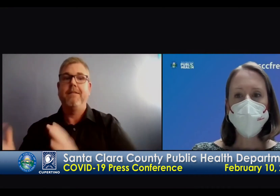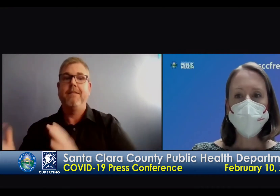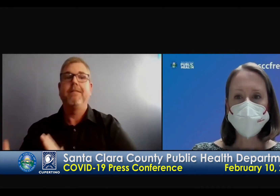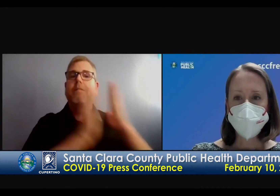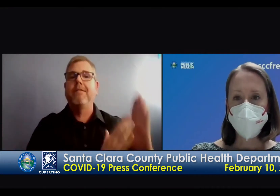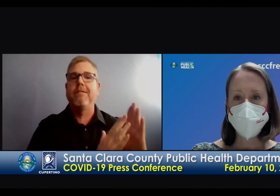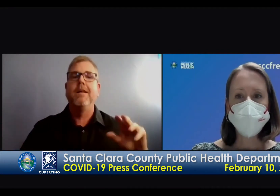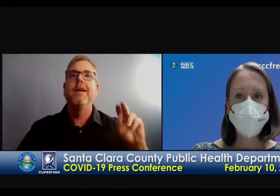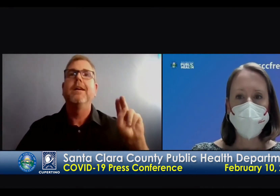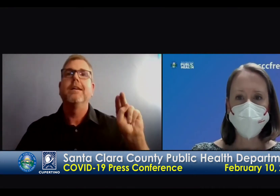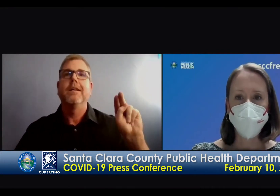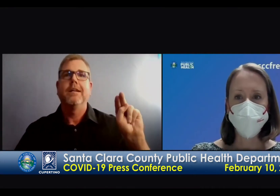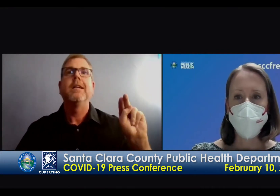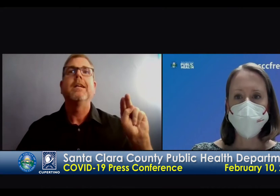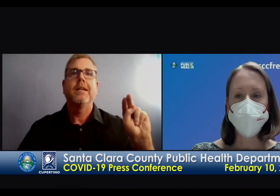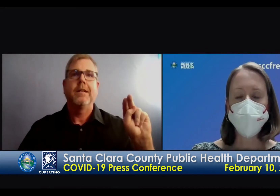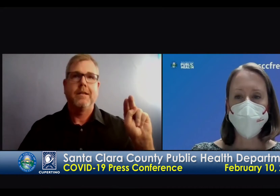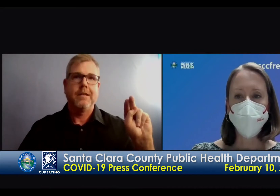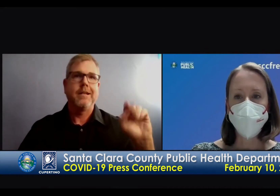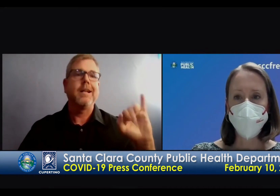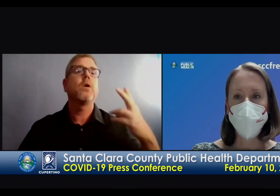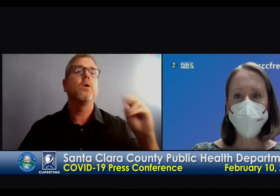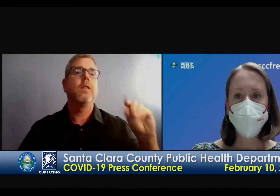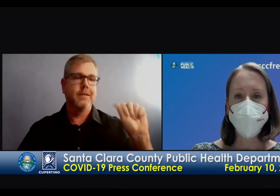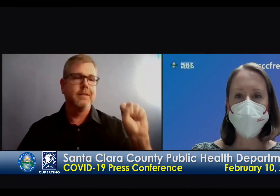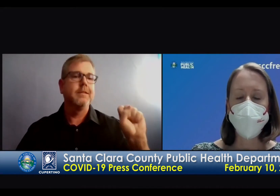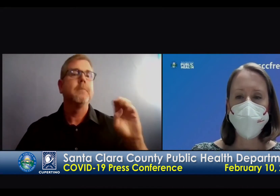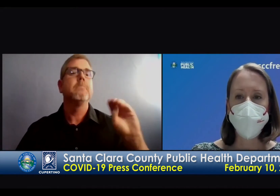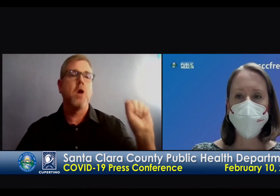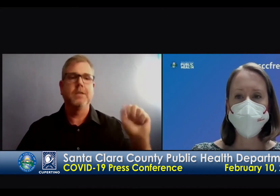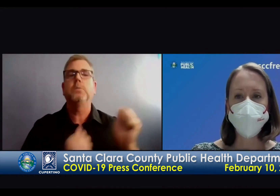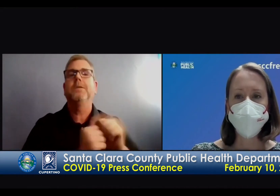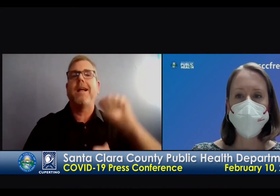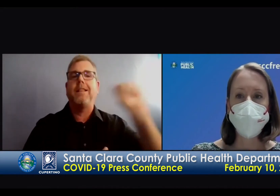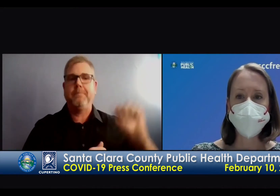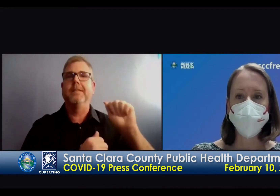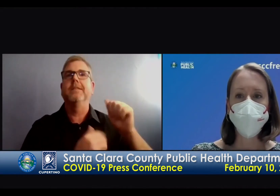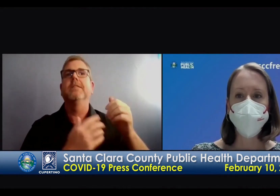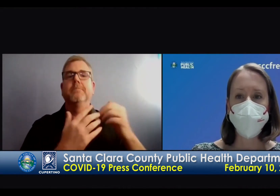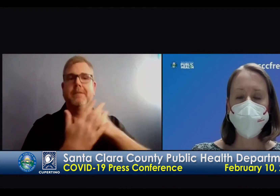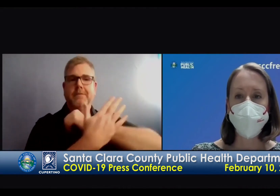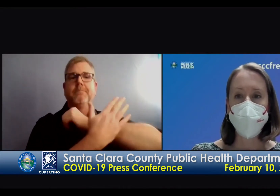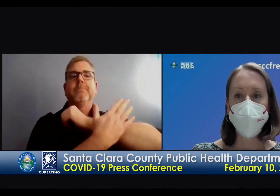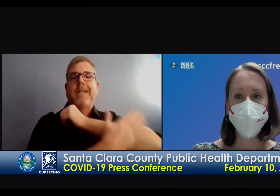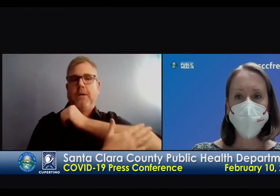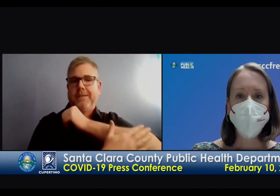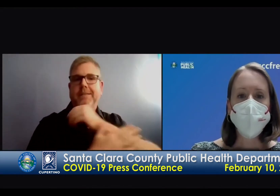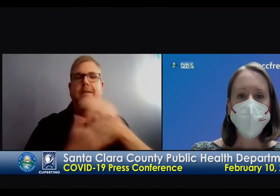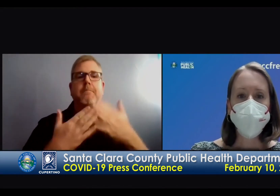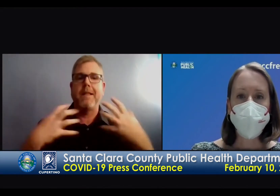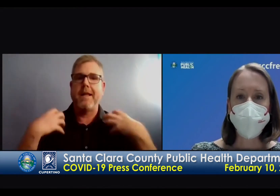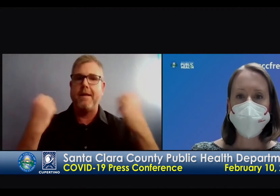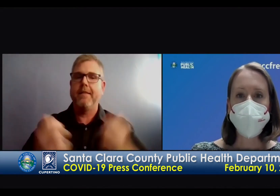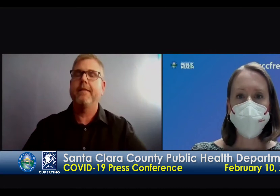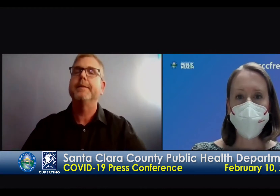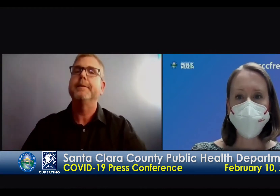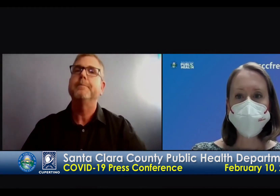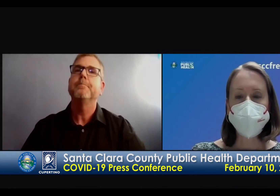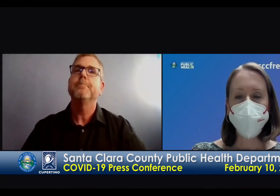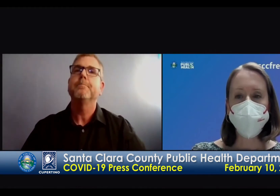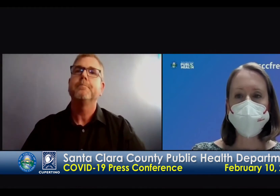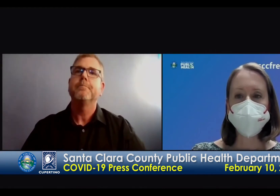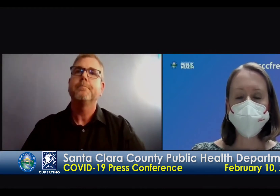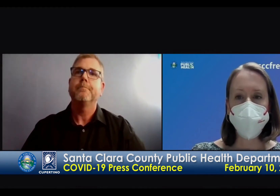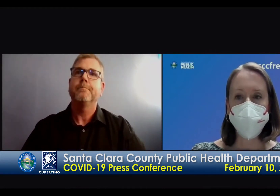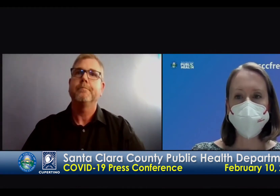Following statements by Dr. Moss and Dr. Cody, we will be taking question and answer from the media. When that time comes, I